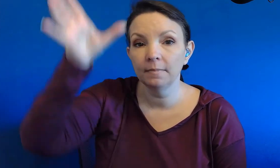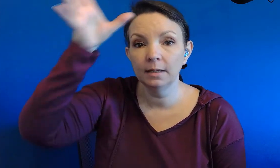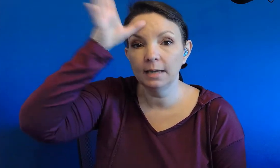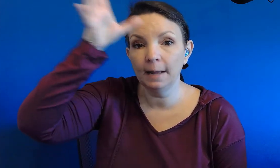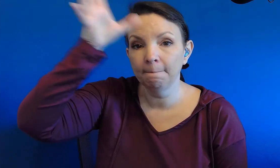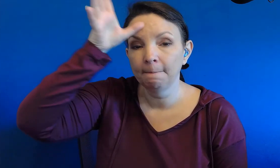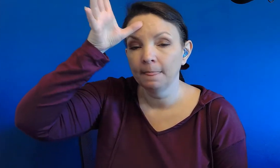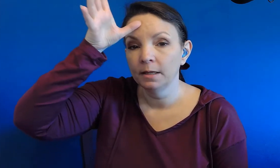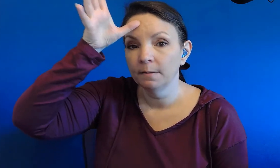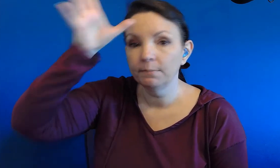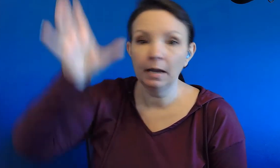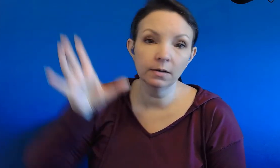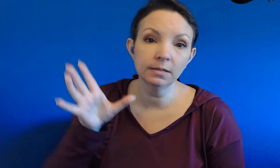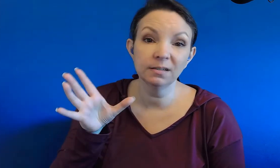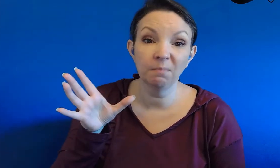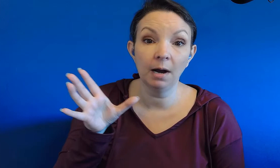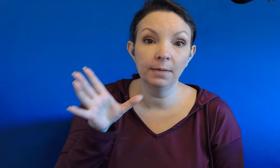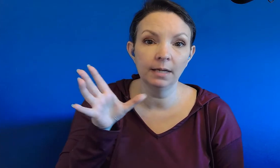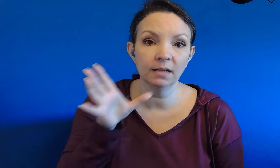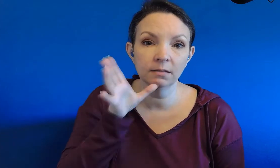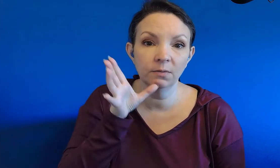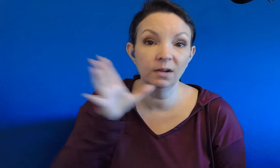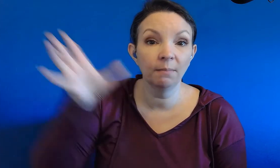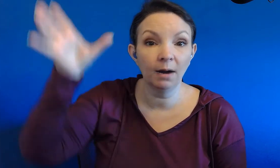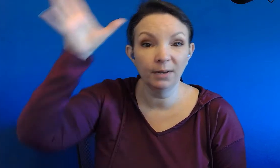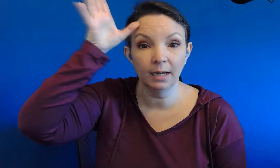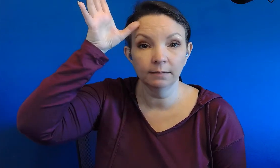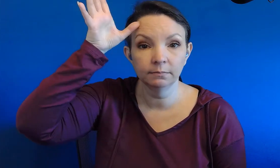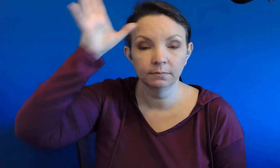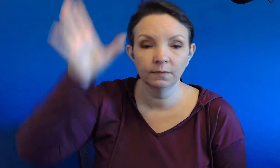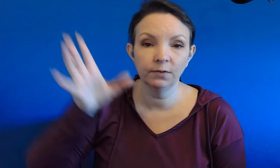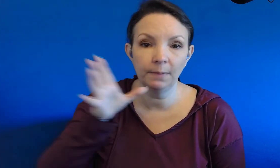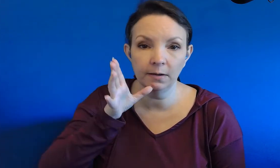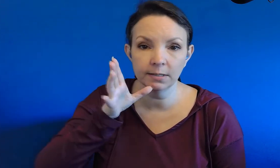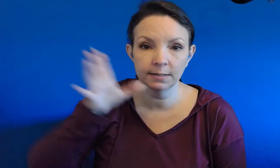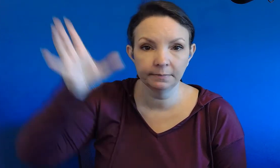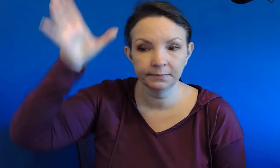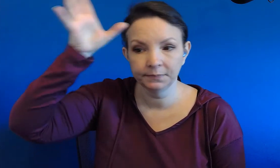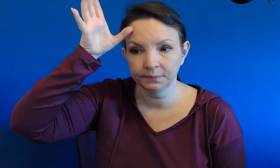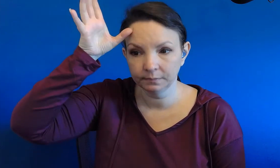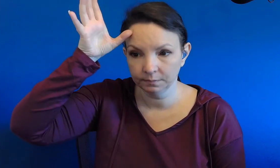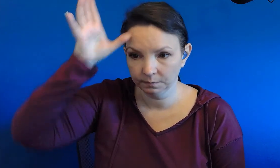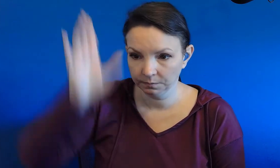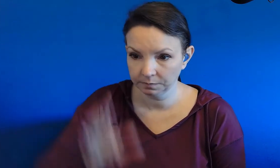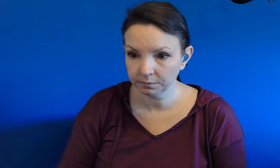dad. Parents is mom and dad. So we go mom and dad for parents.